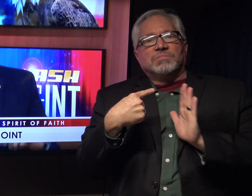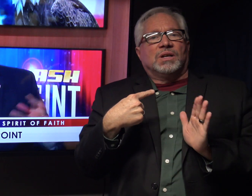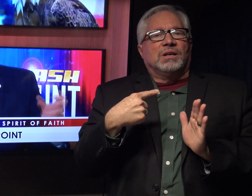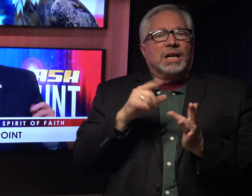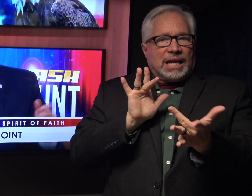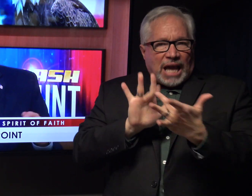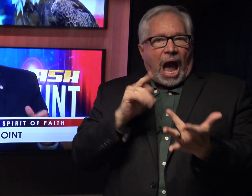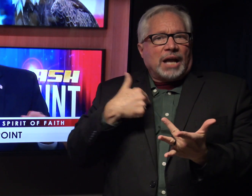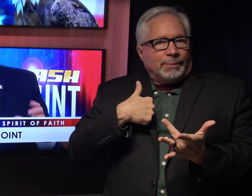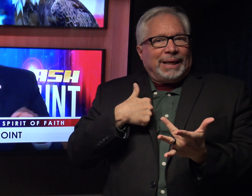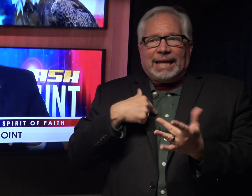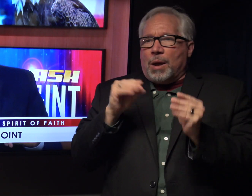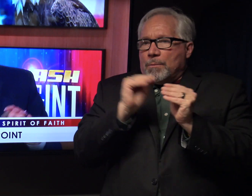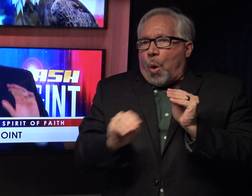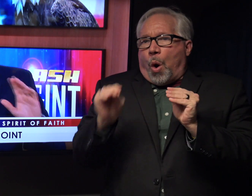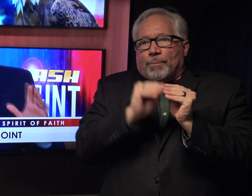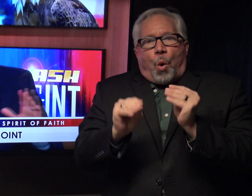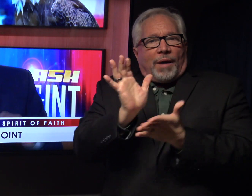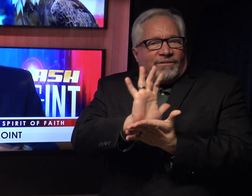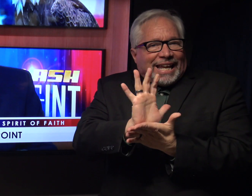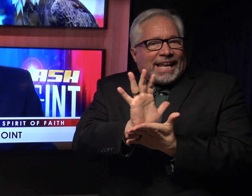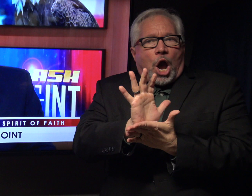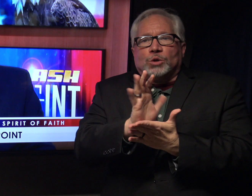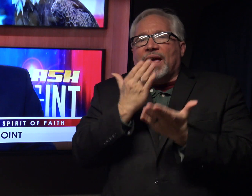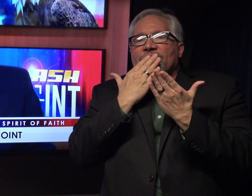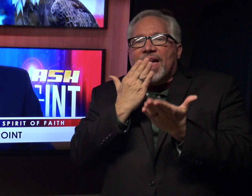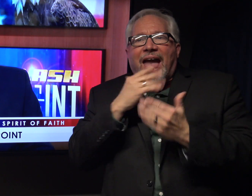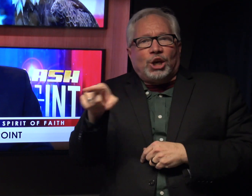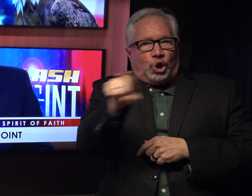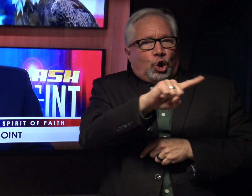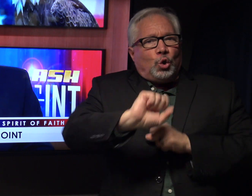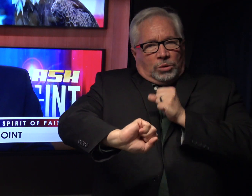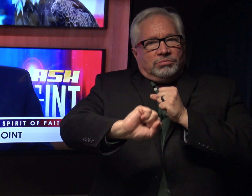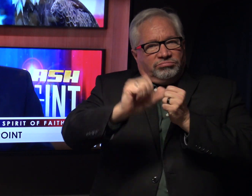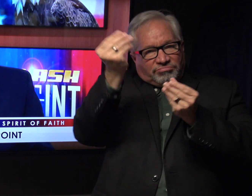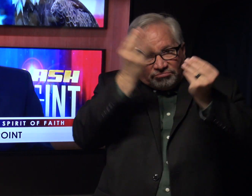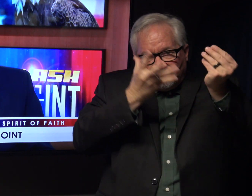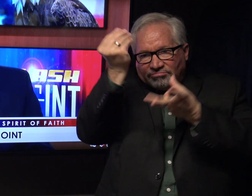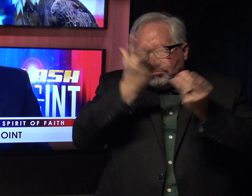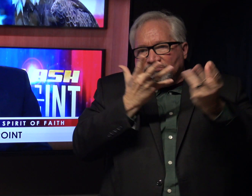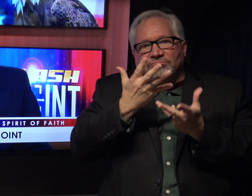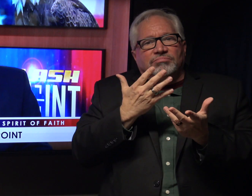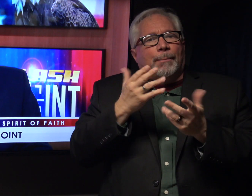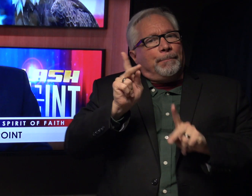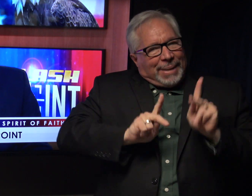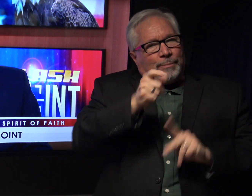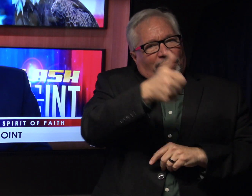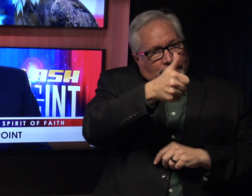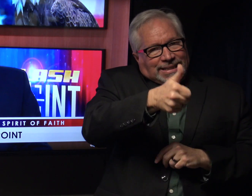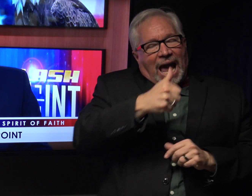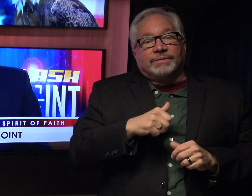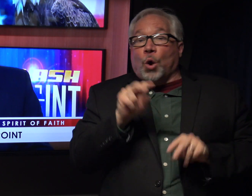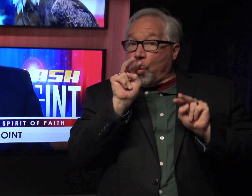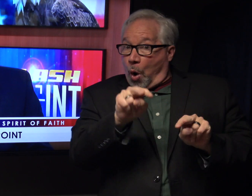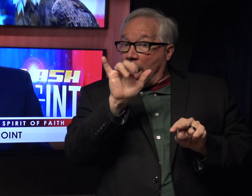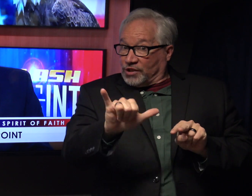blown up with videos and links, and I so appreciate it, because it's really citizen journalism at its best. I want you to watch this video.